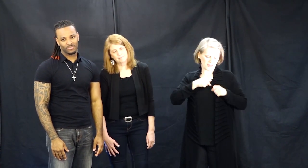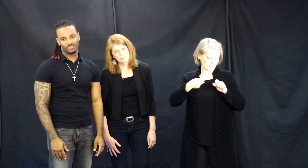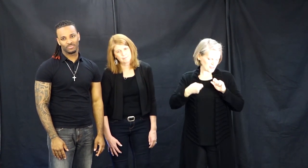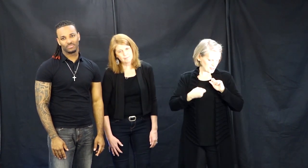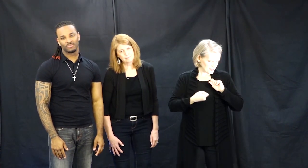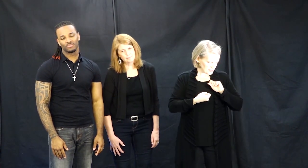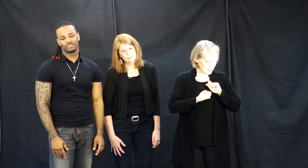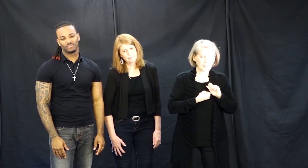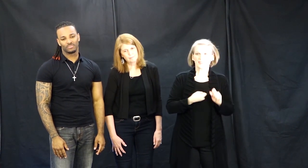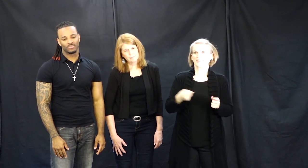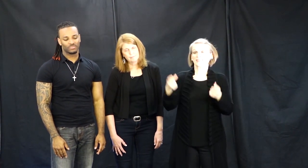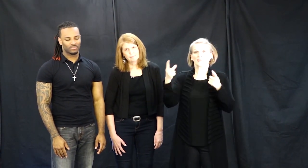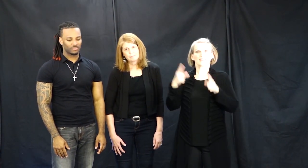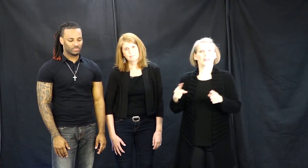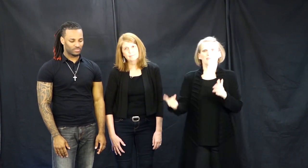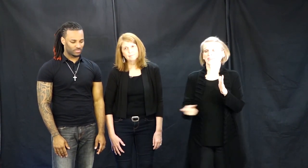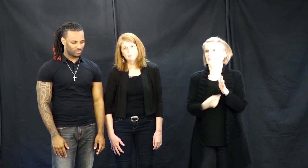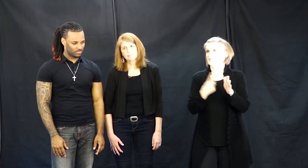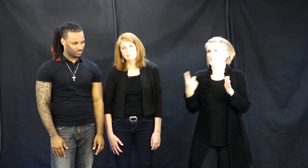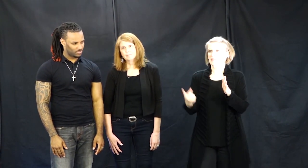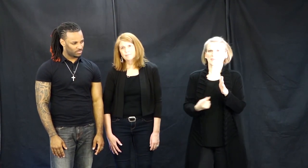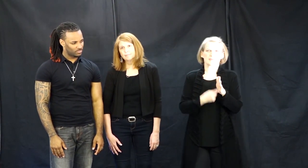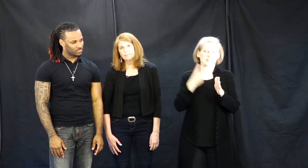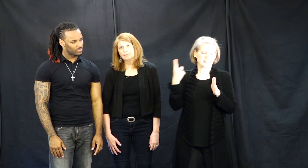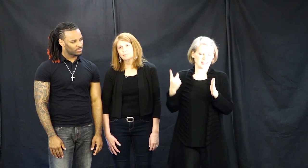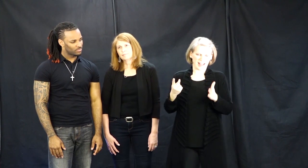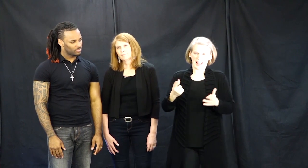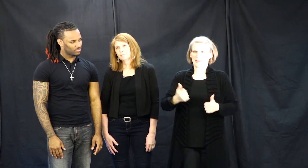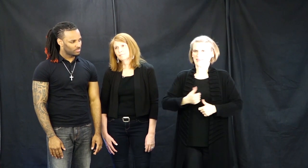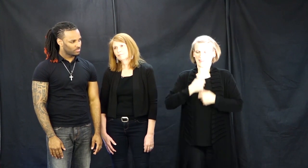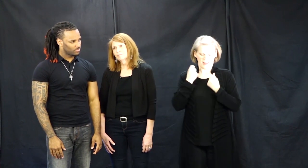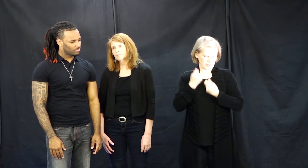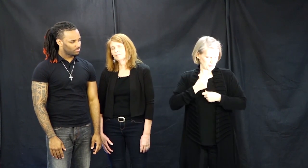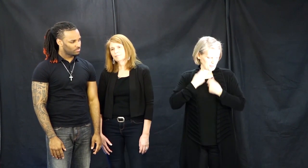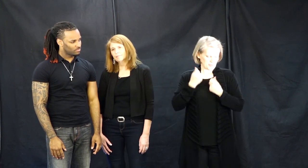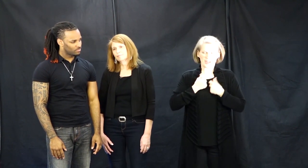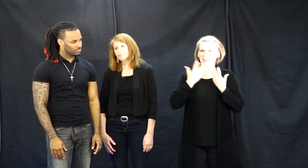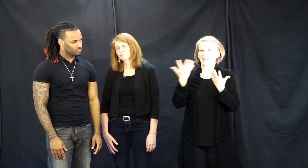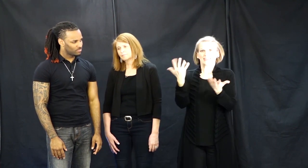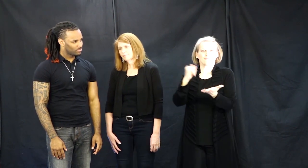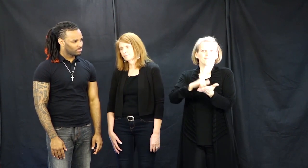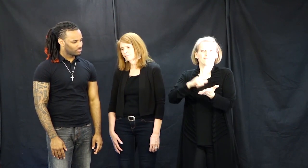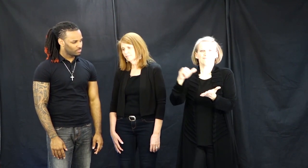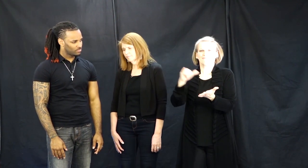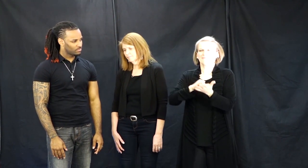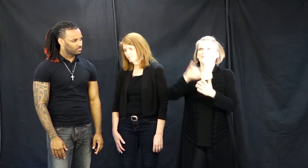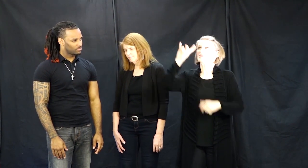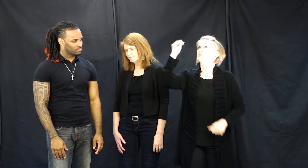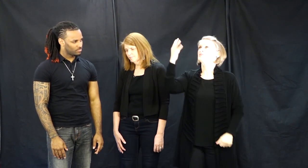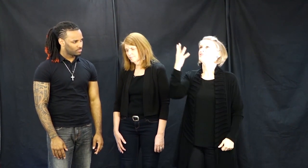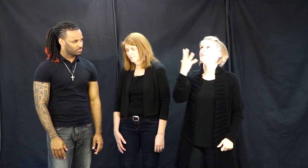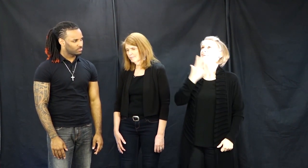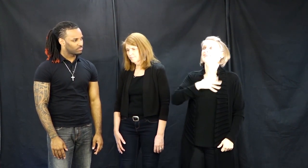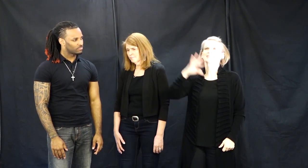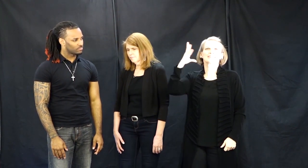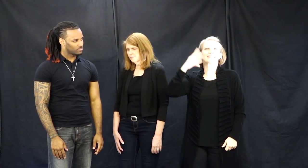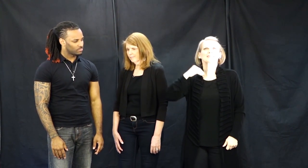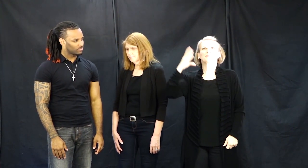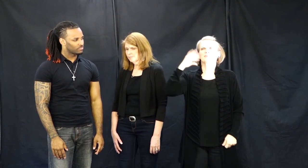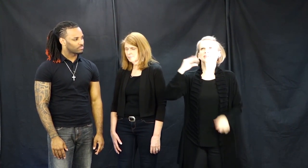unimaginable. There are moments that the words don't reach. There's a grace too powerful to name. We push